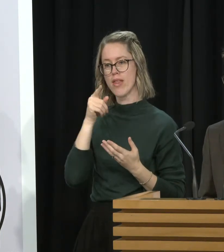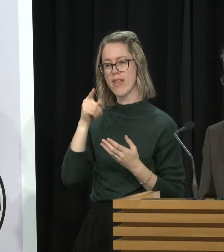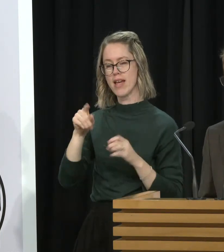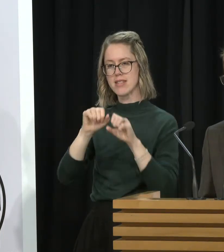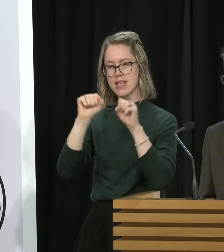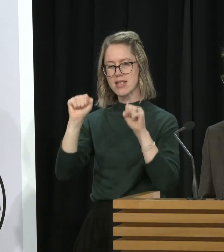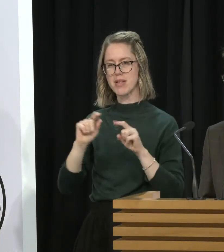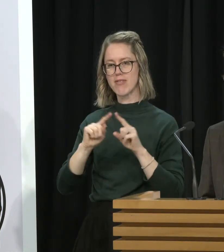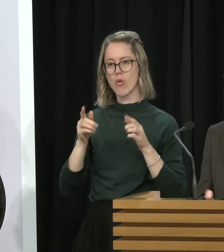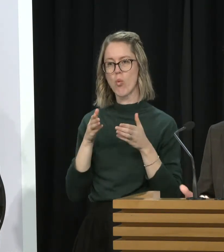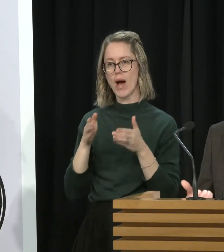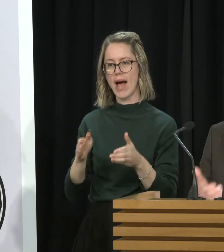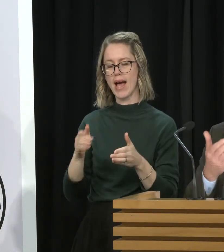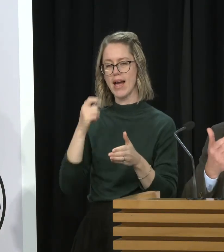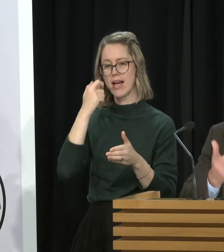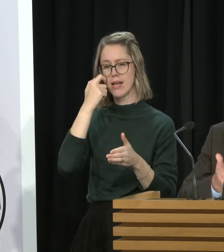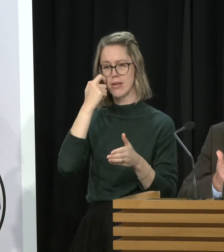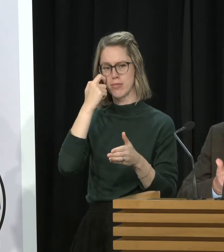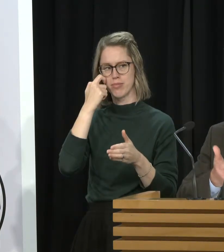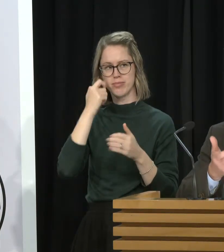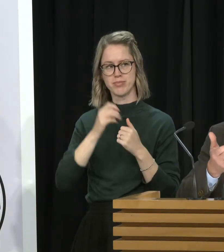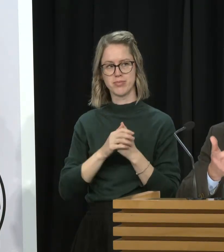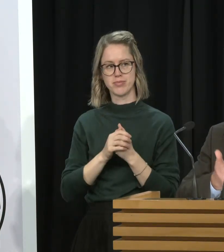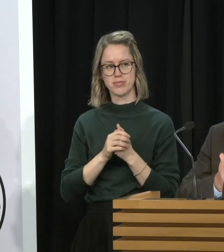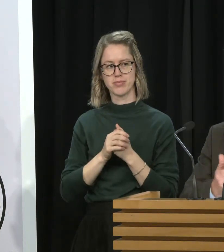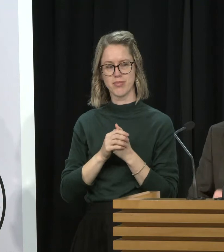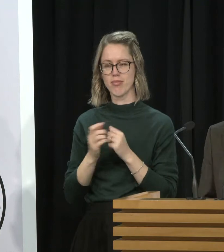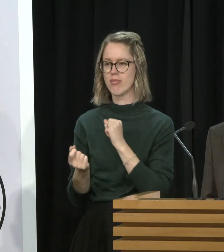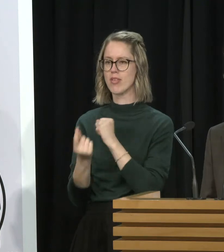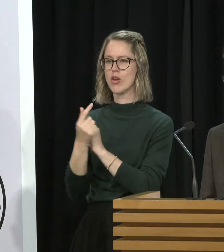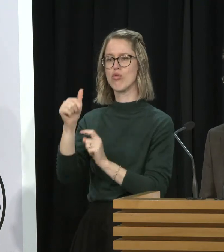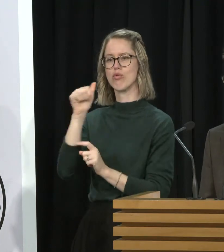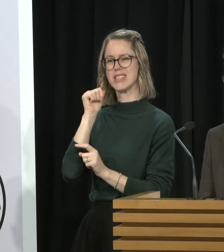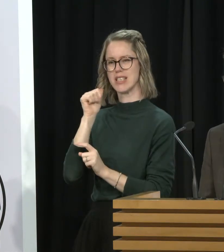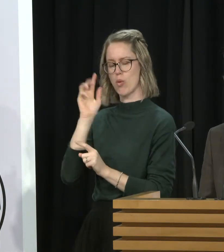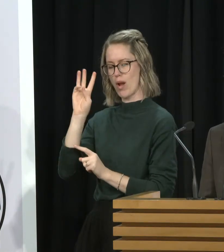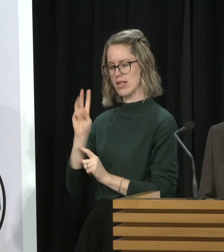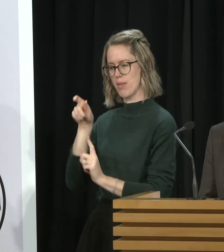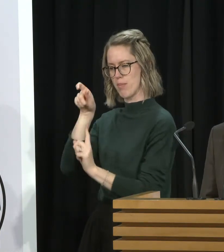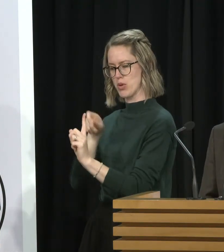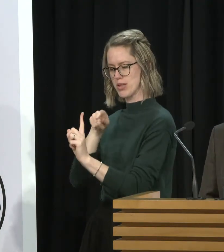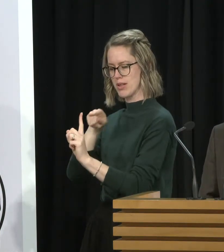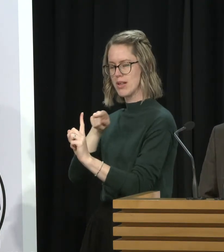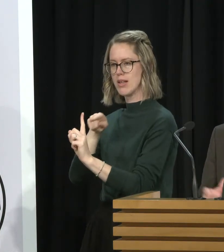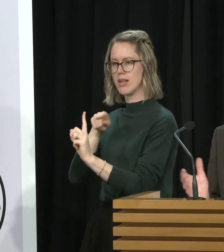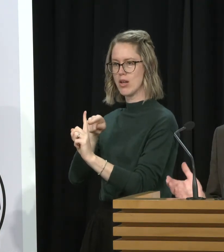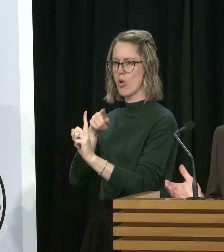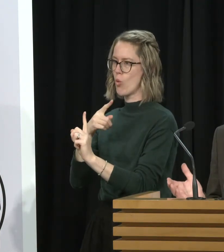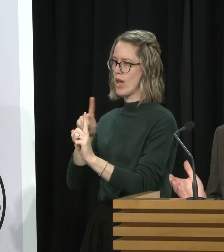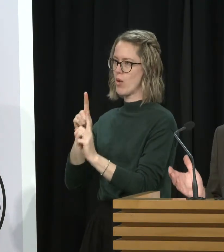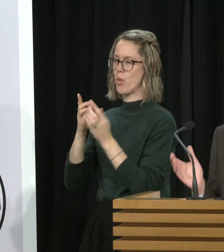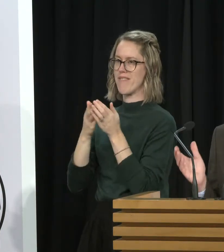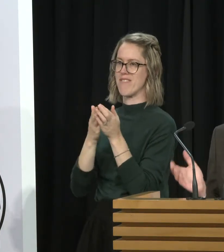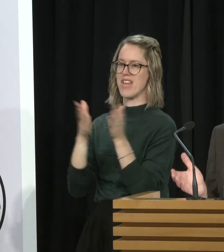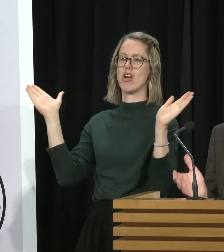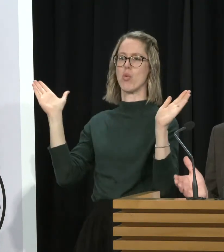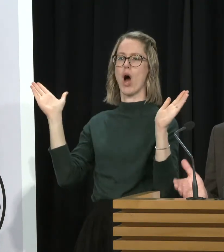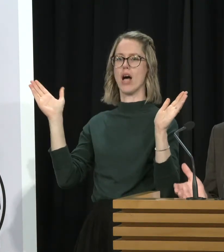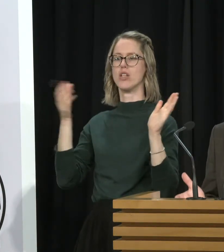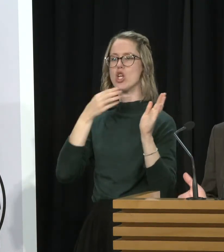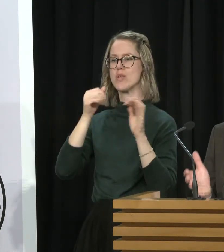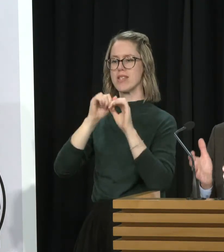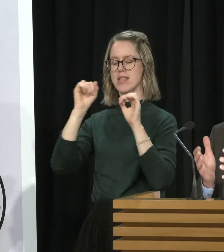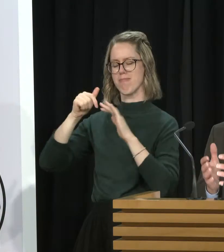system differently. And again, we saw this with the recent case here in Wellington, where we went very widely and used the